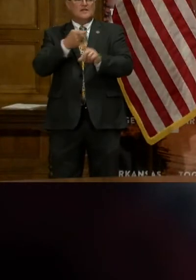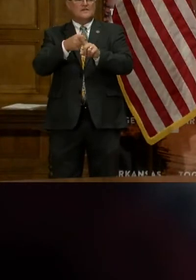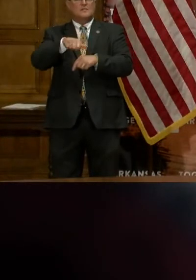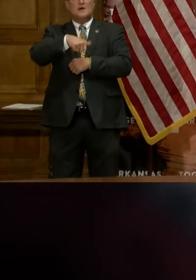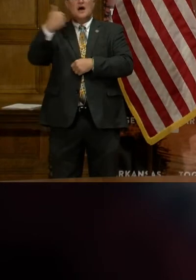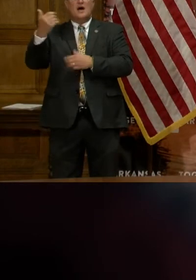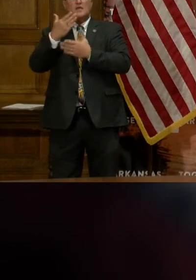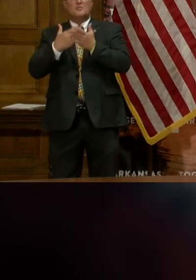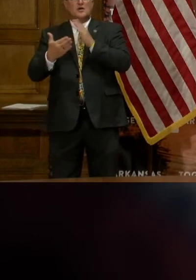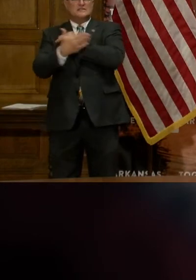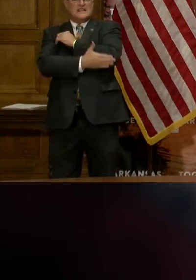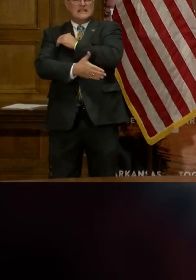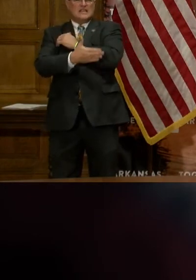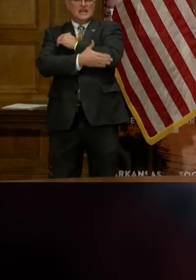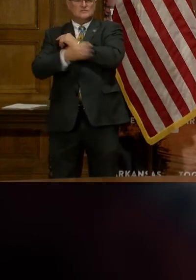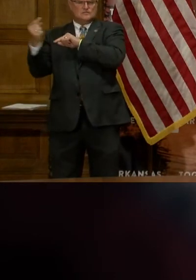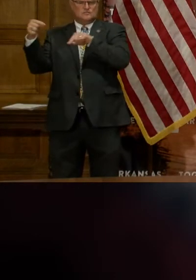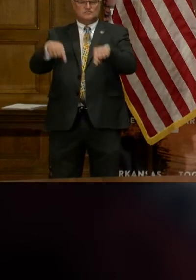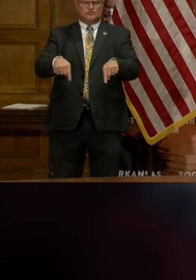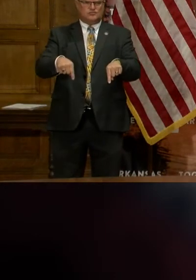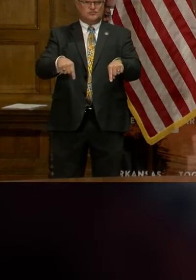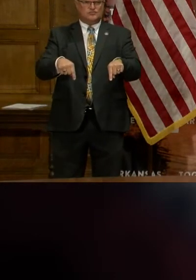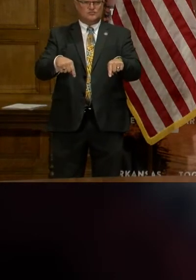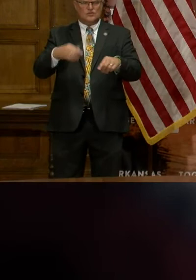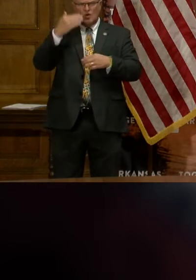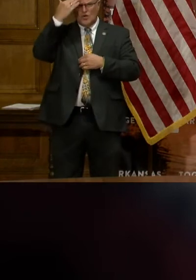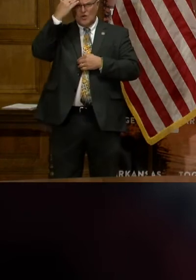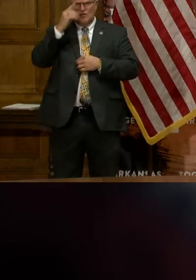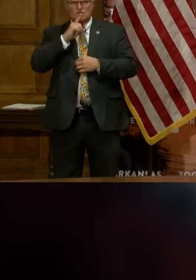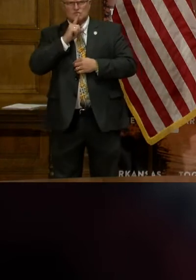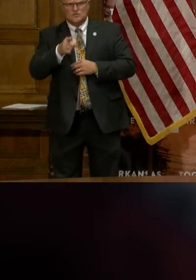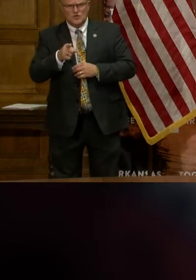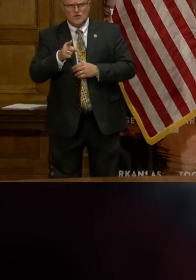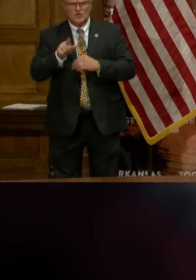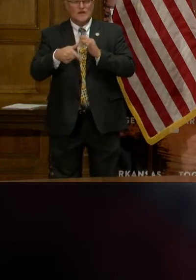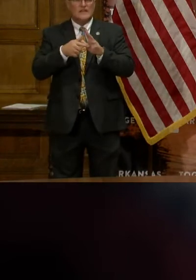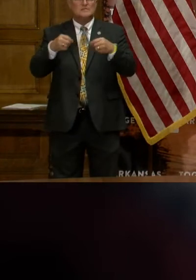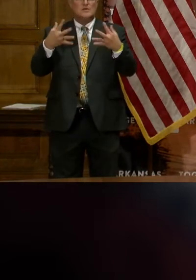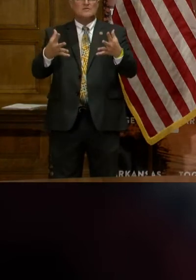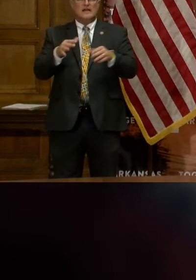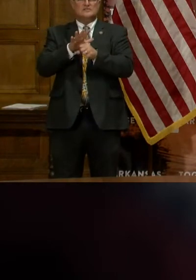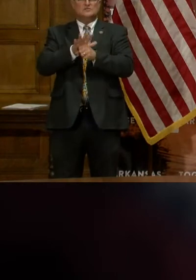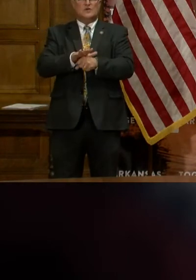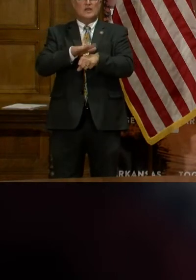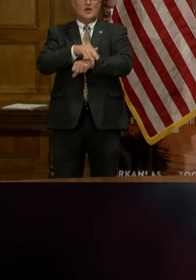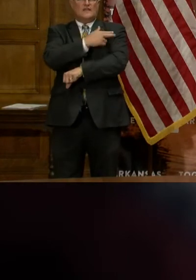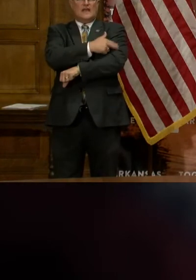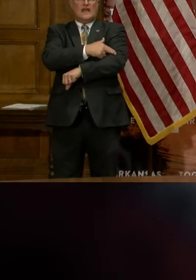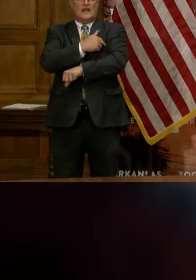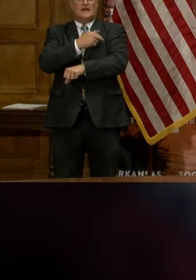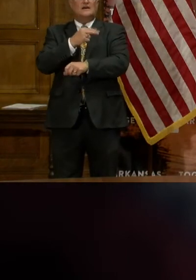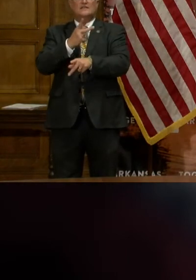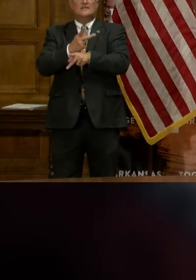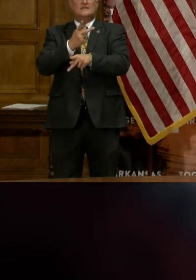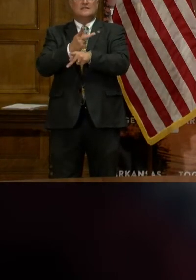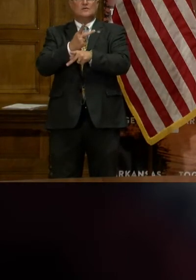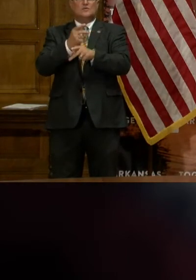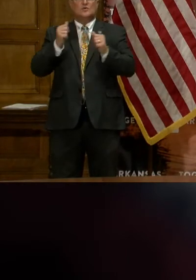other parts of the country. Do we know if this is true, and is this providing a strain on our healthcare workers here?